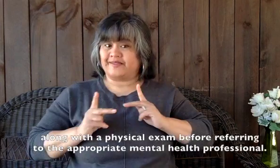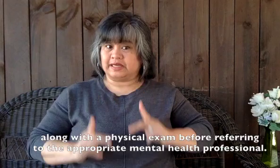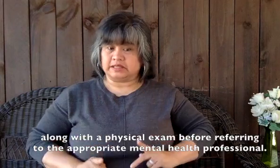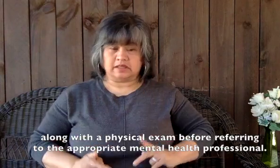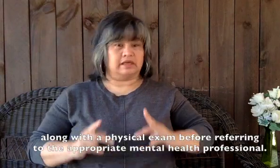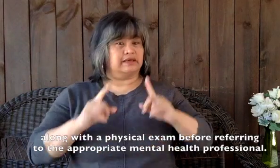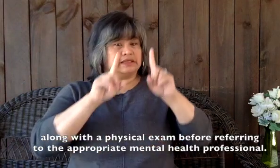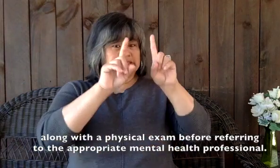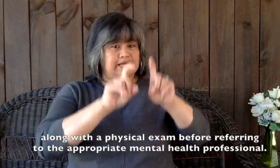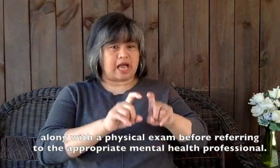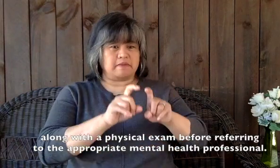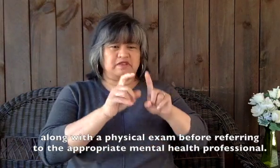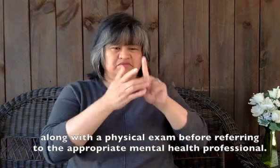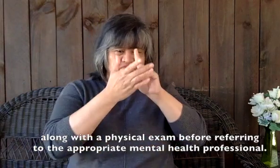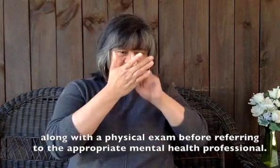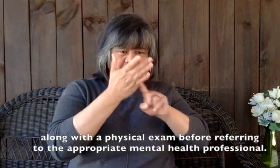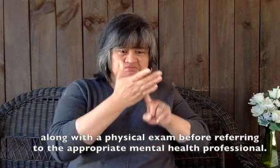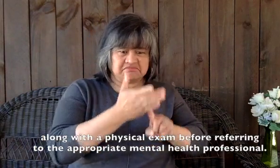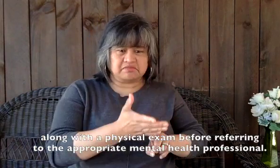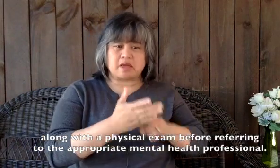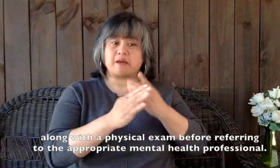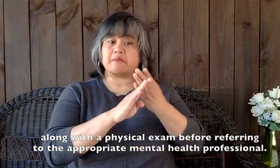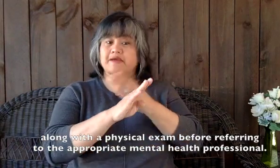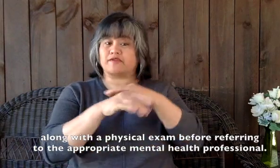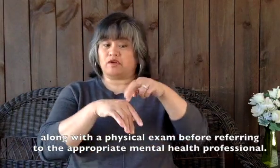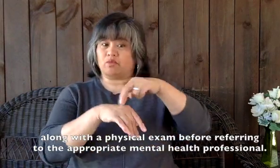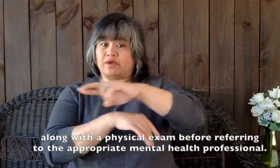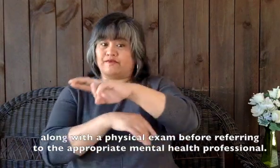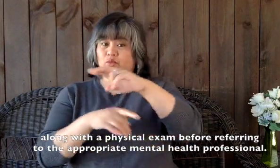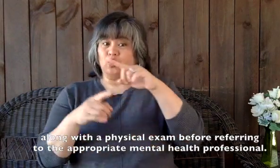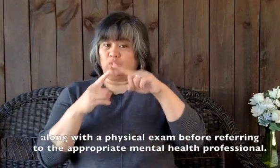along with physical exam before referring to the appropriate mental health professional.